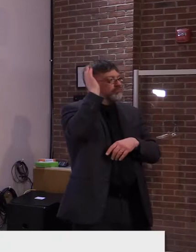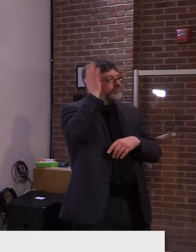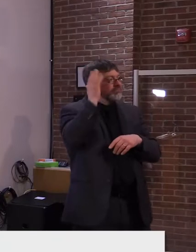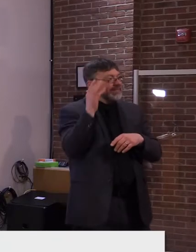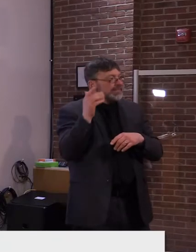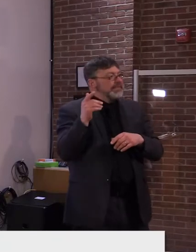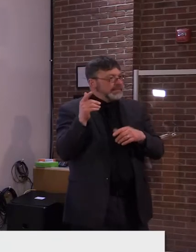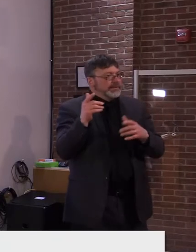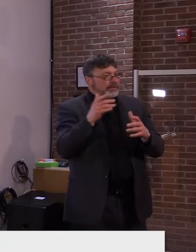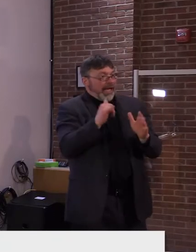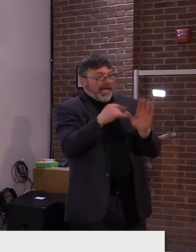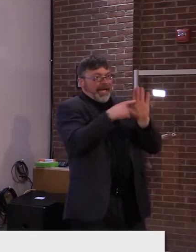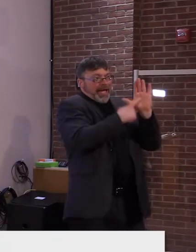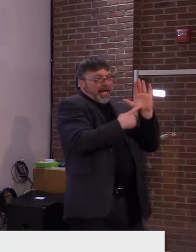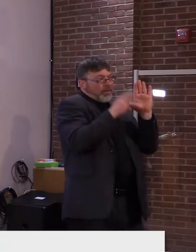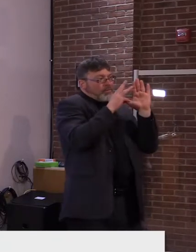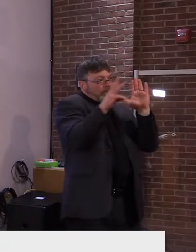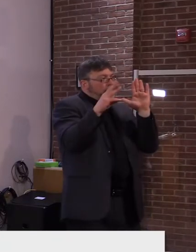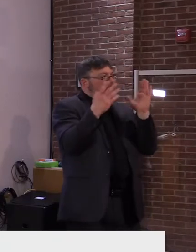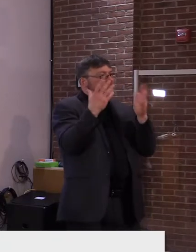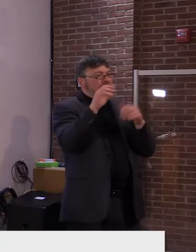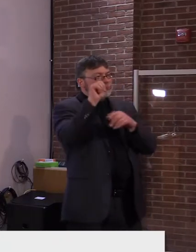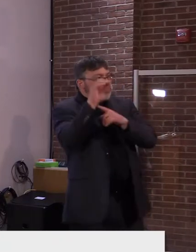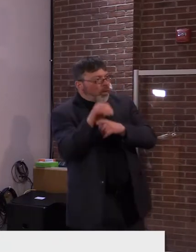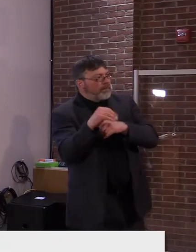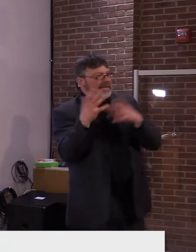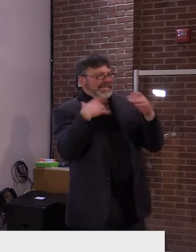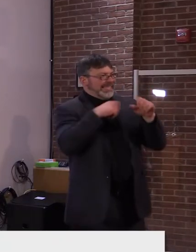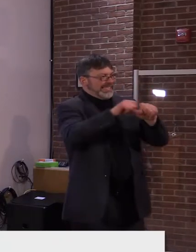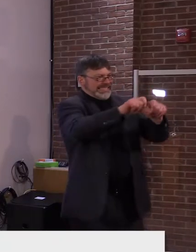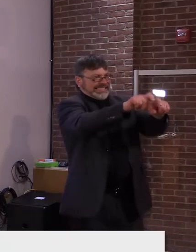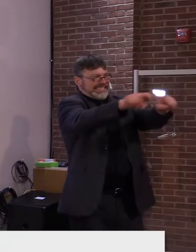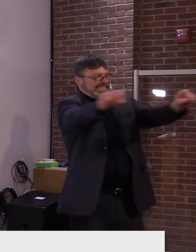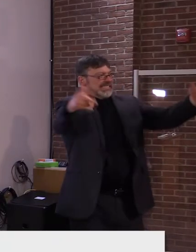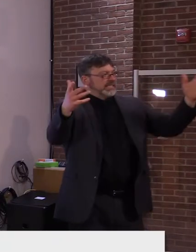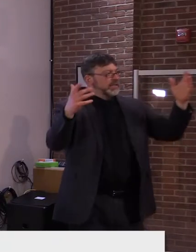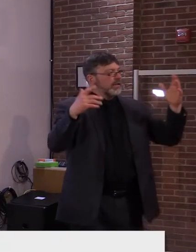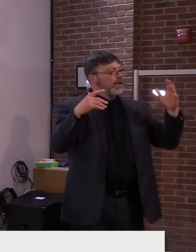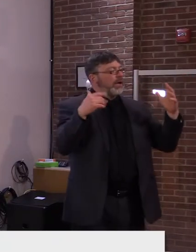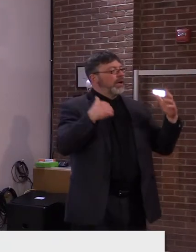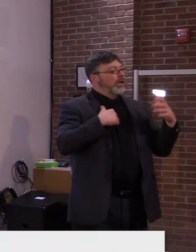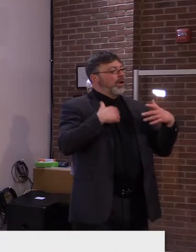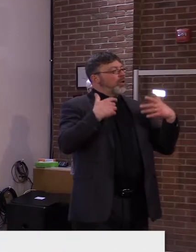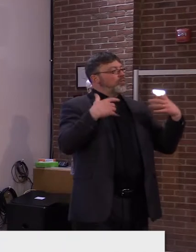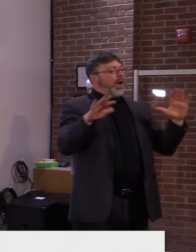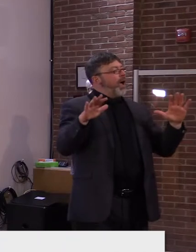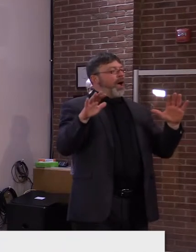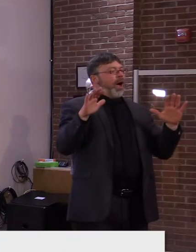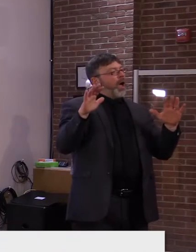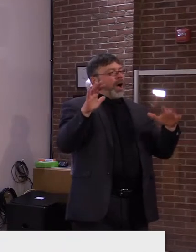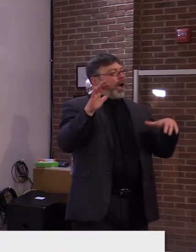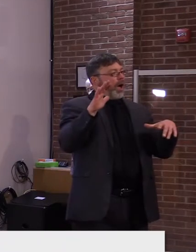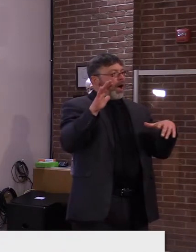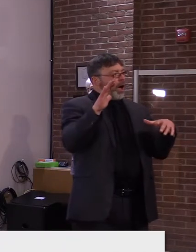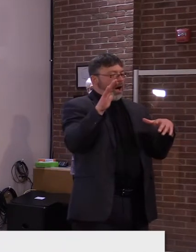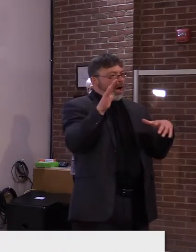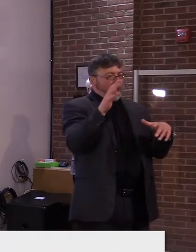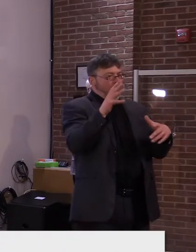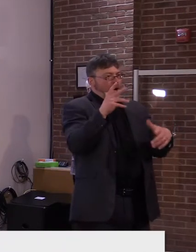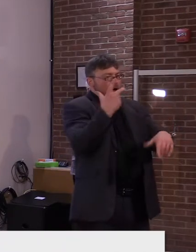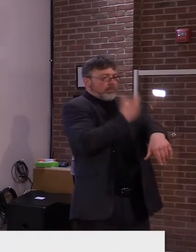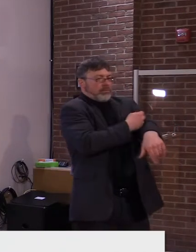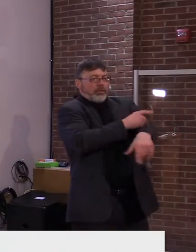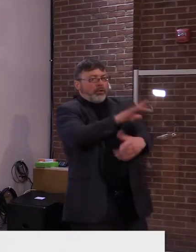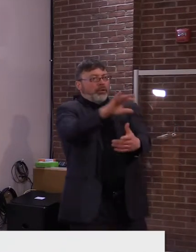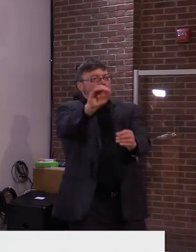an opportunity to mutate further. So that's why it's really important. This is a race to the finish. And if we can get there,